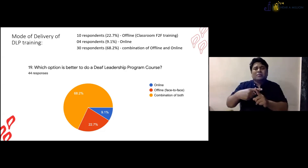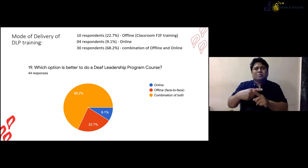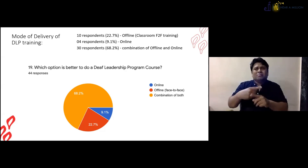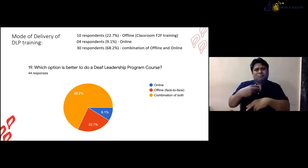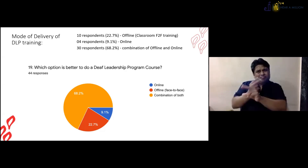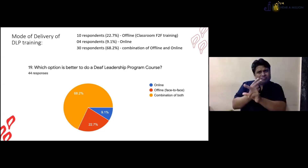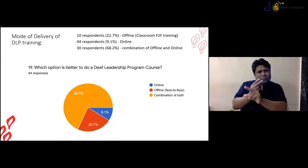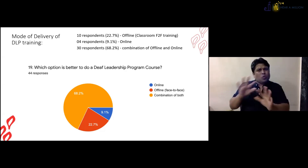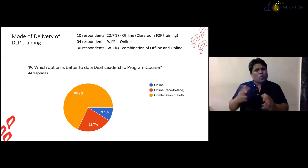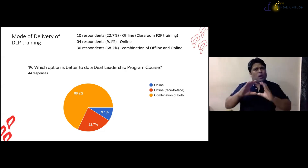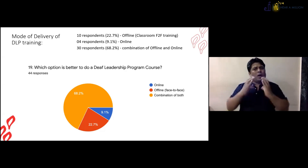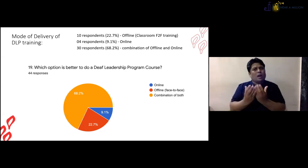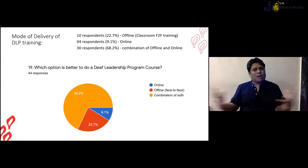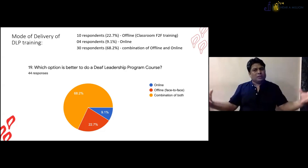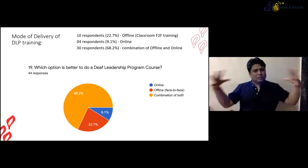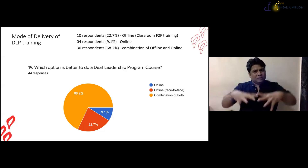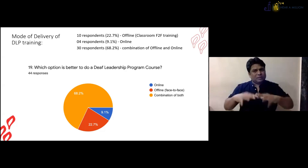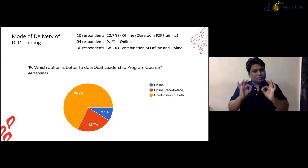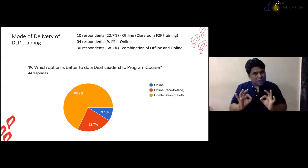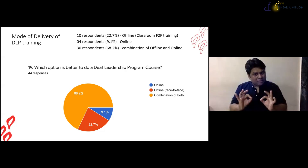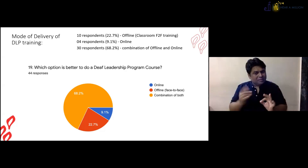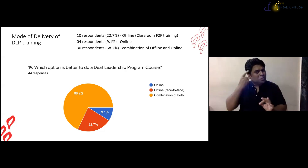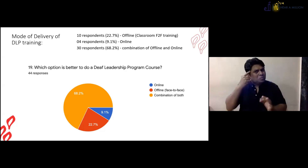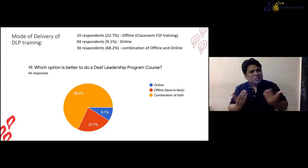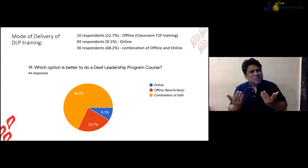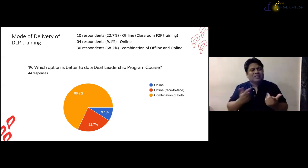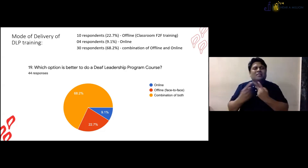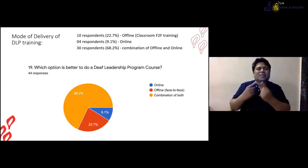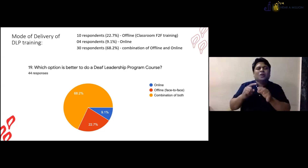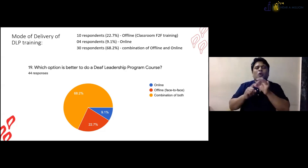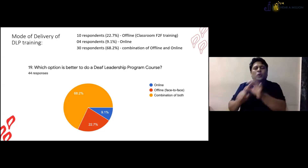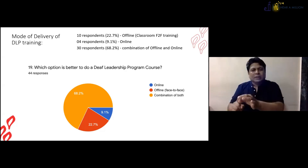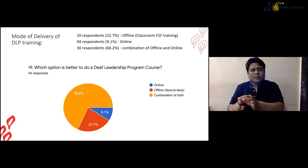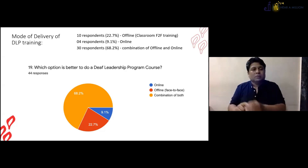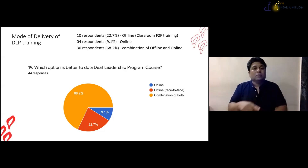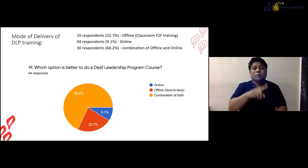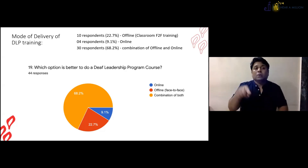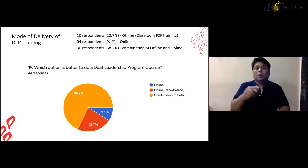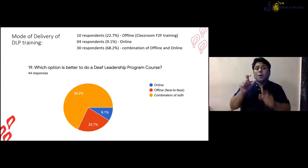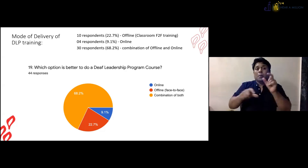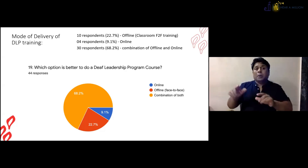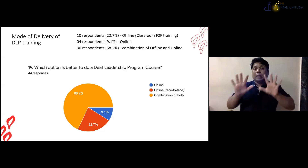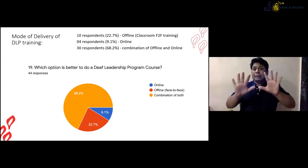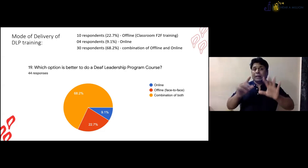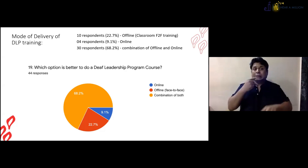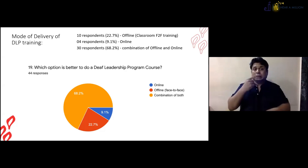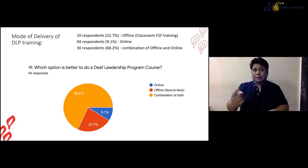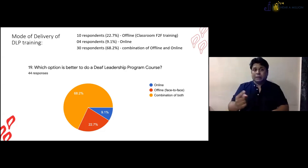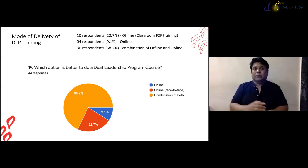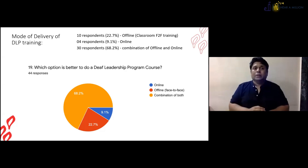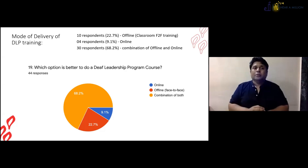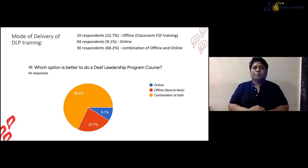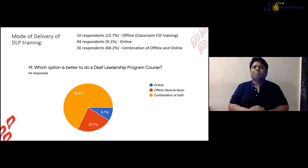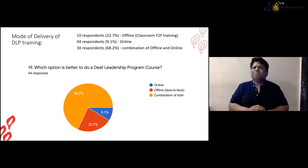Would it going to be stretched out or online or real-time classes? offline classes.